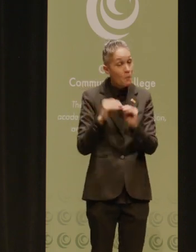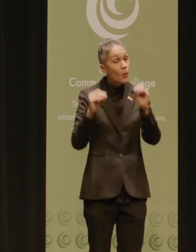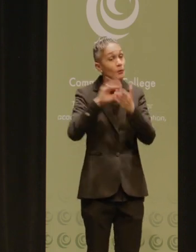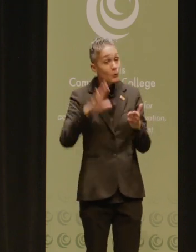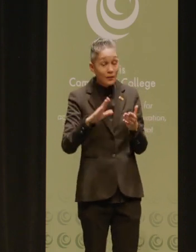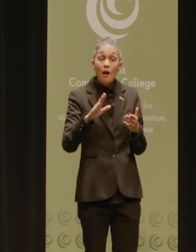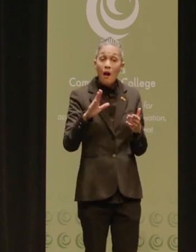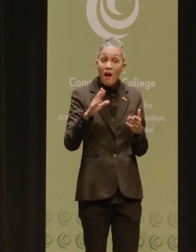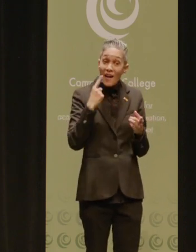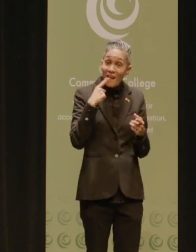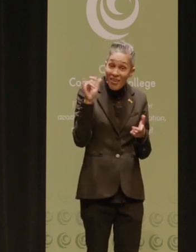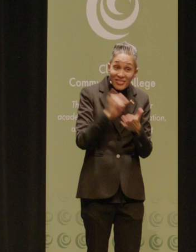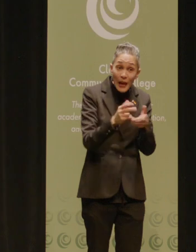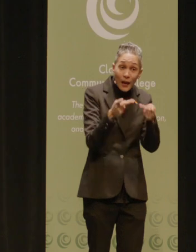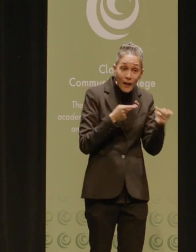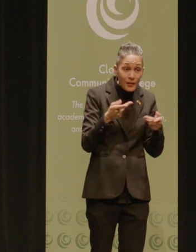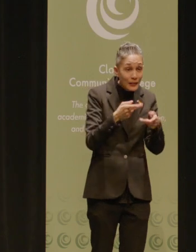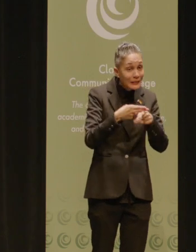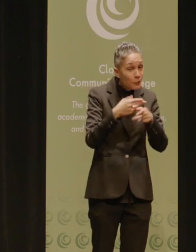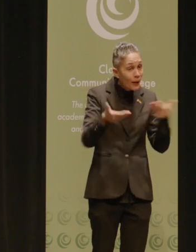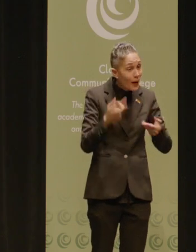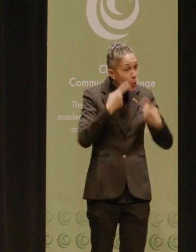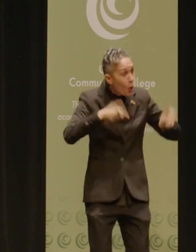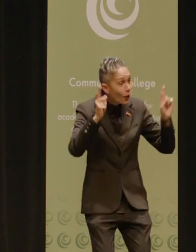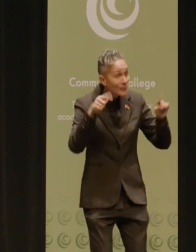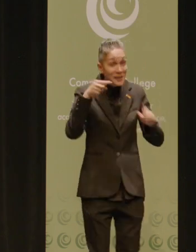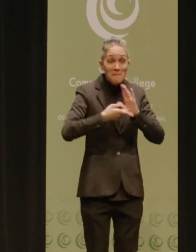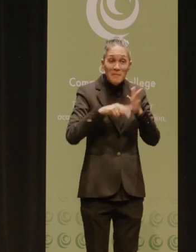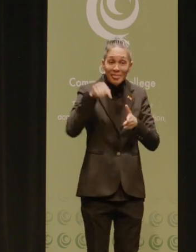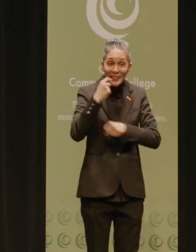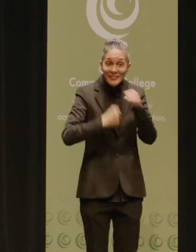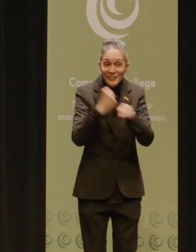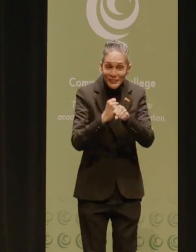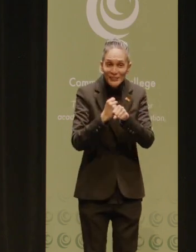what? It worked. So this year,